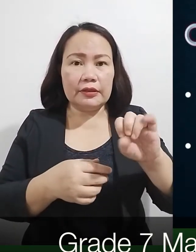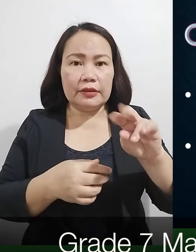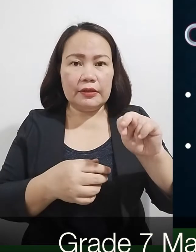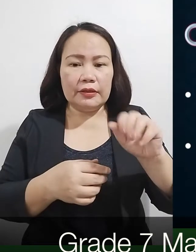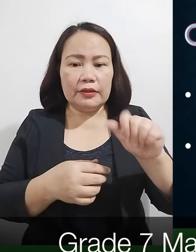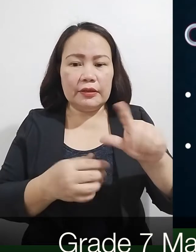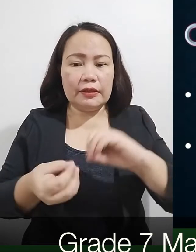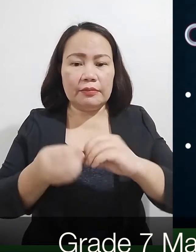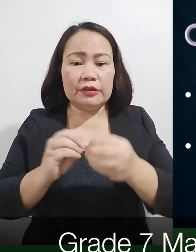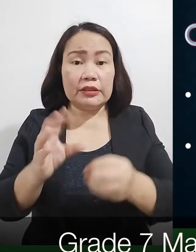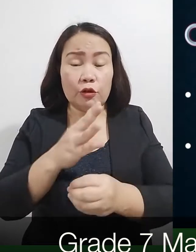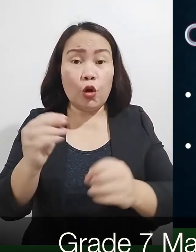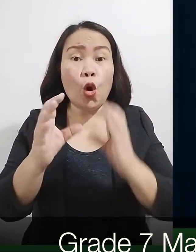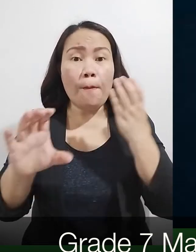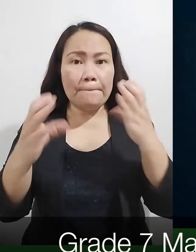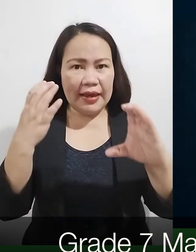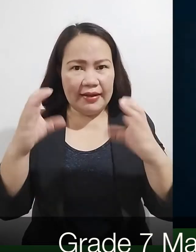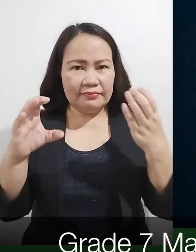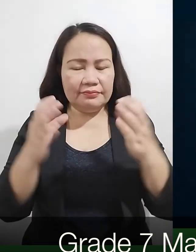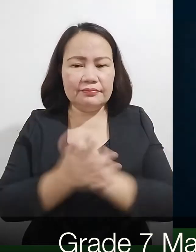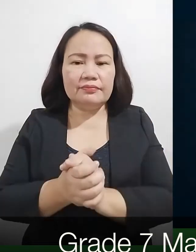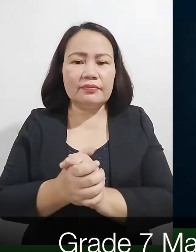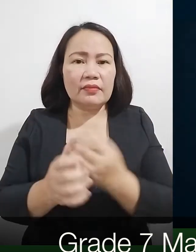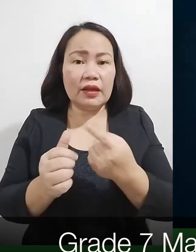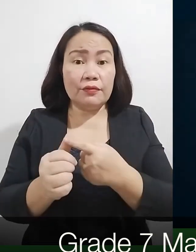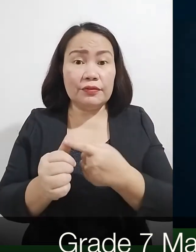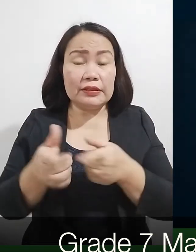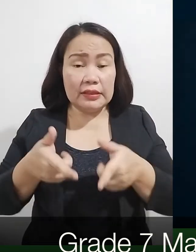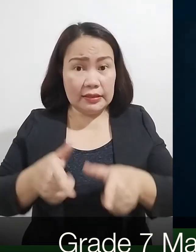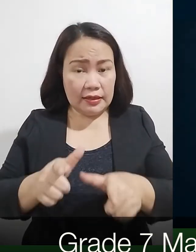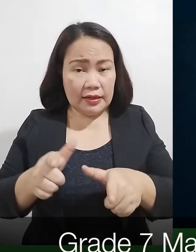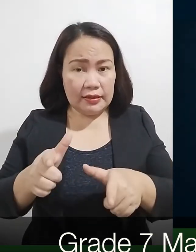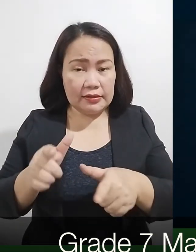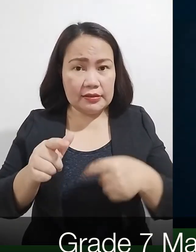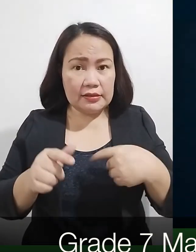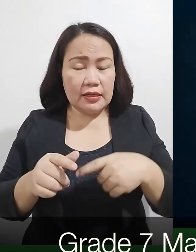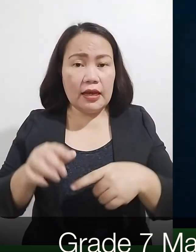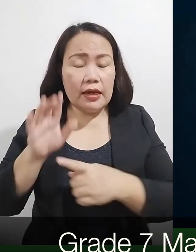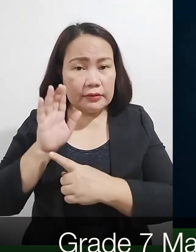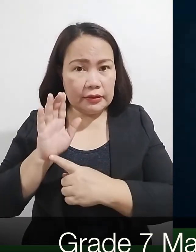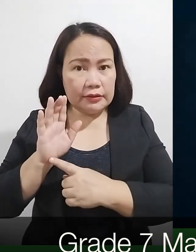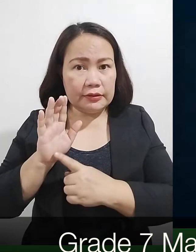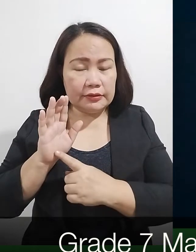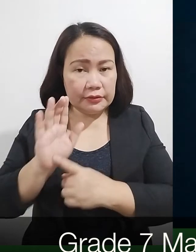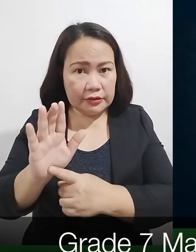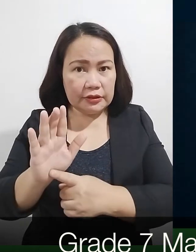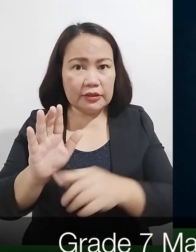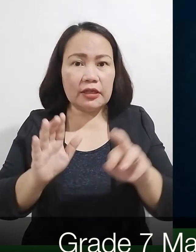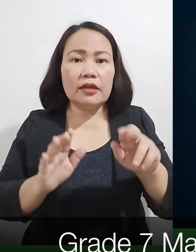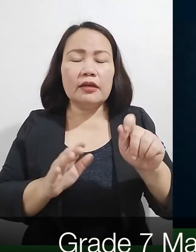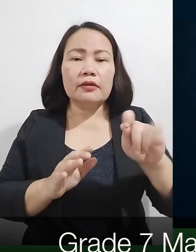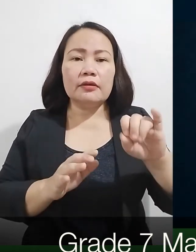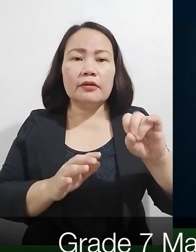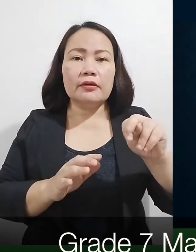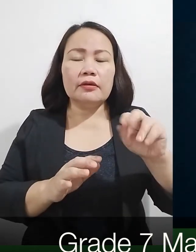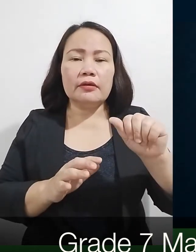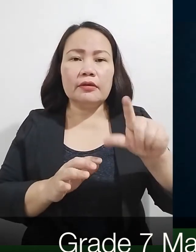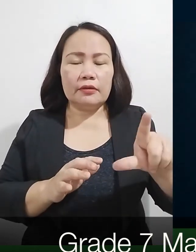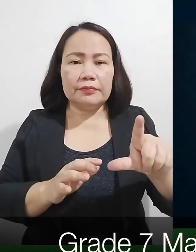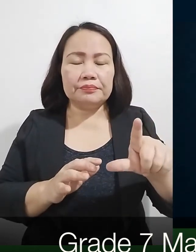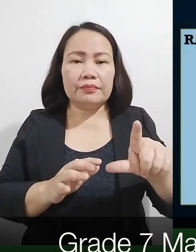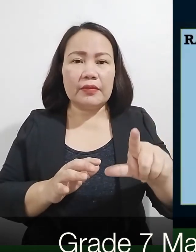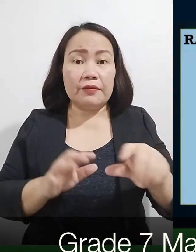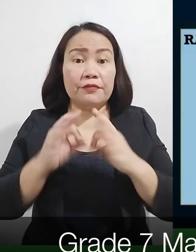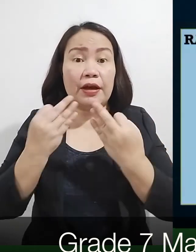rational numbers. So first, let us illustrate rational numbers and the family of rational numbers using